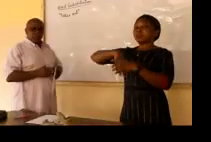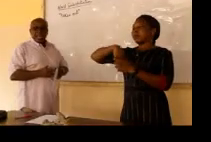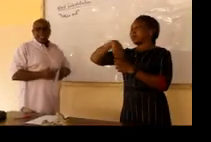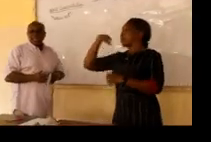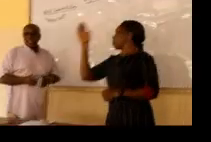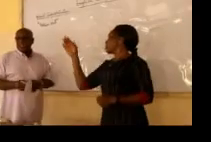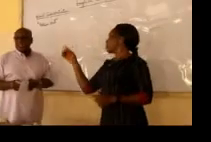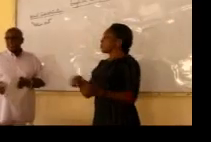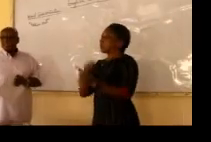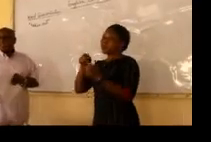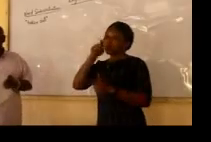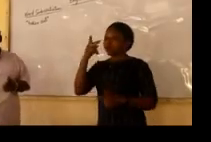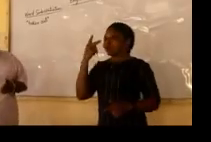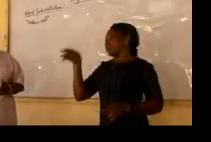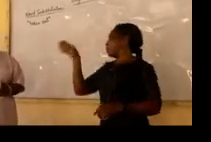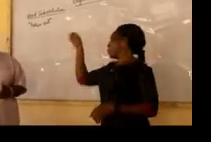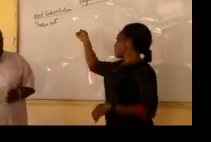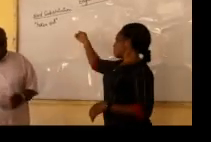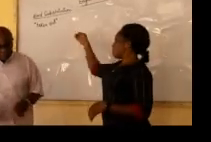When you look at this,